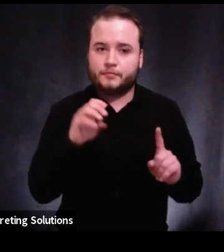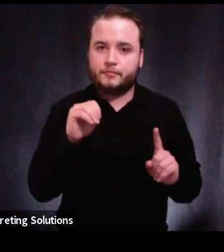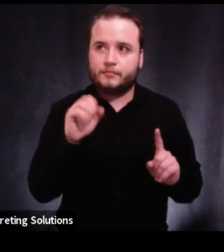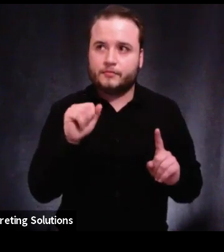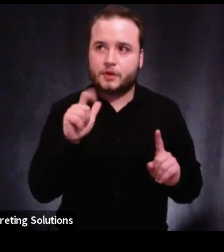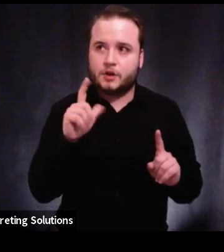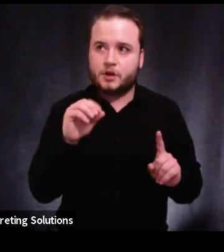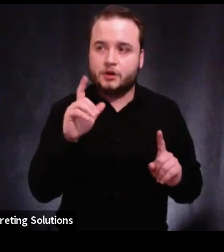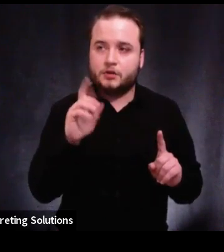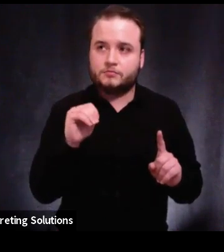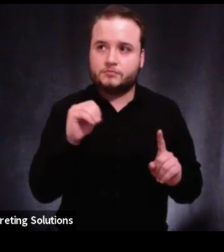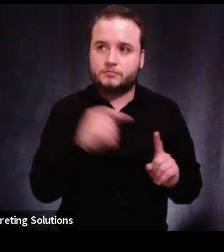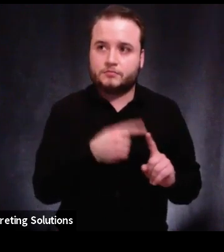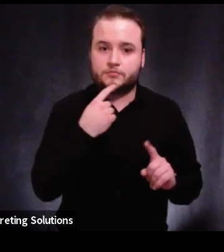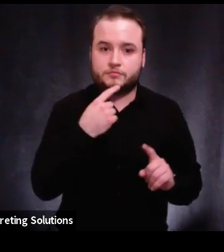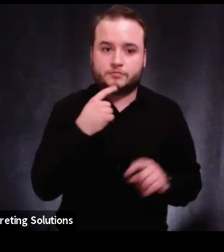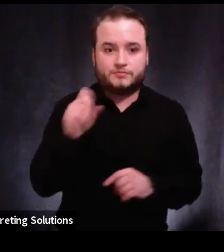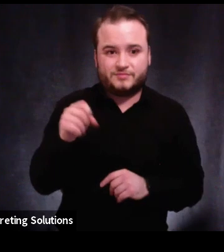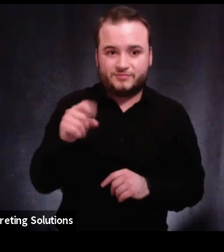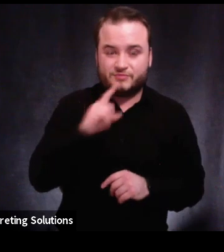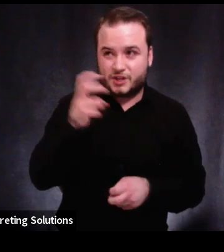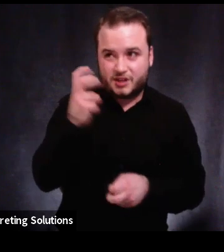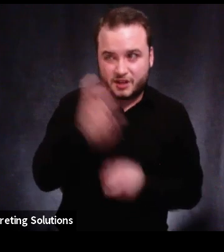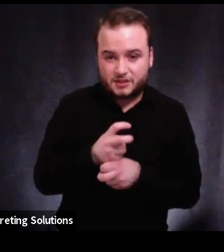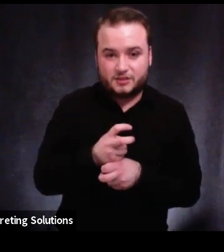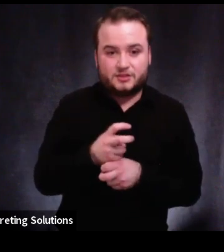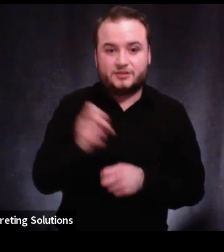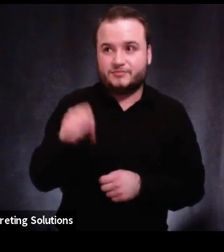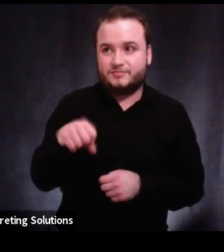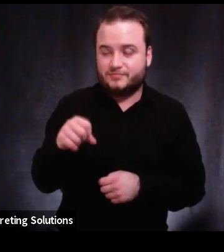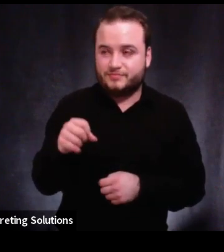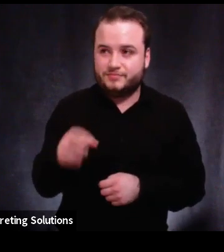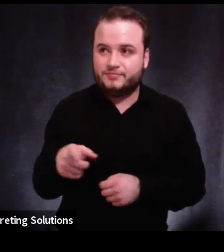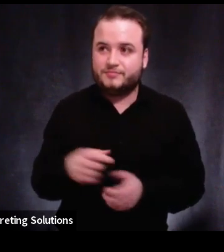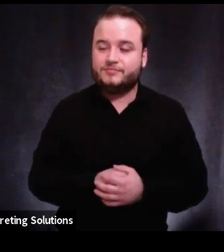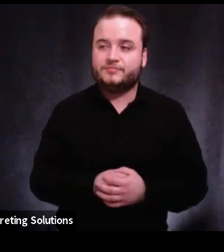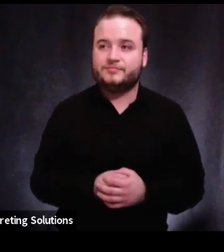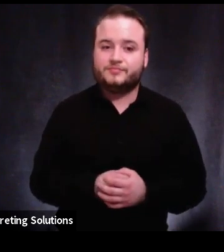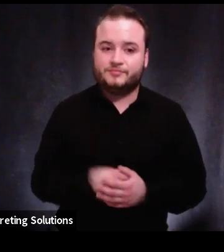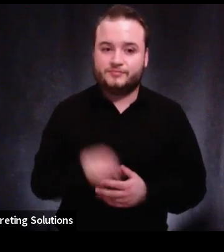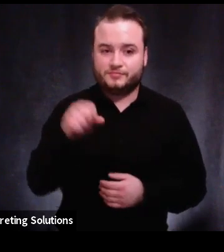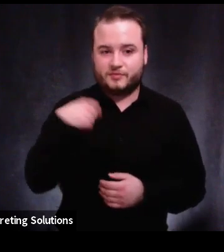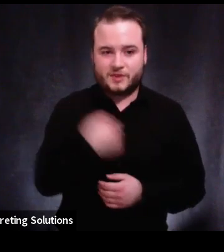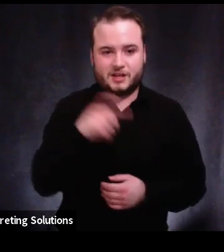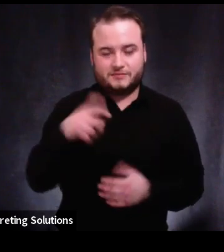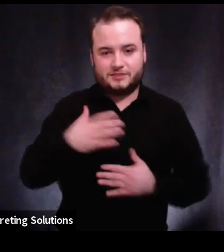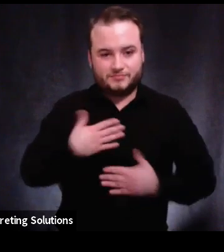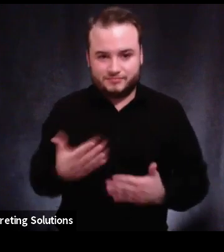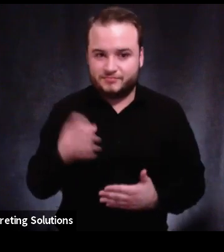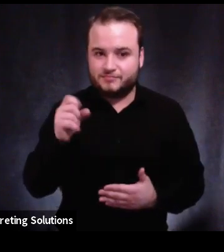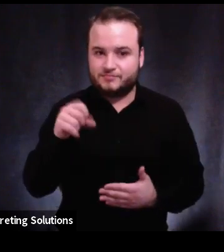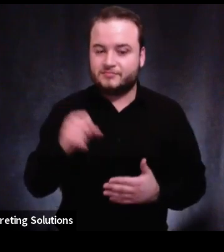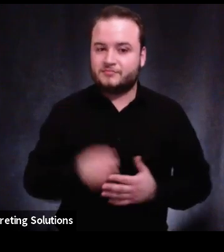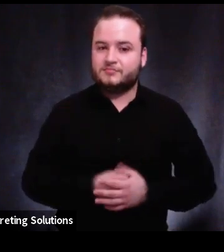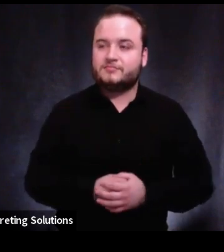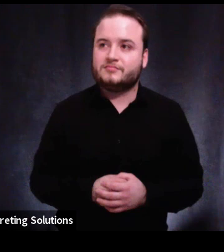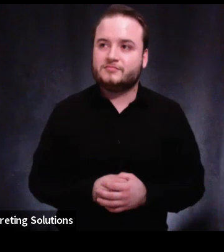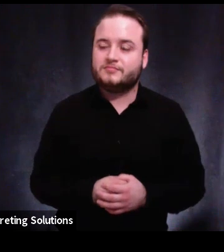it's important to acknowledge that the suggestion that we needed to move to